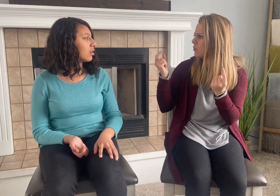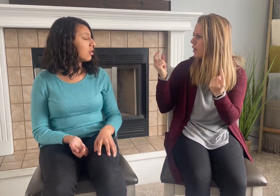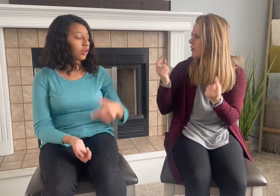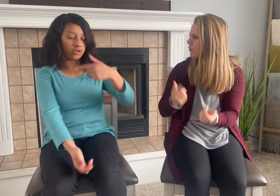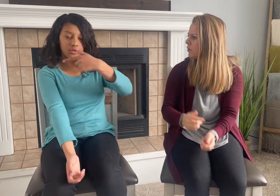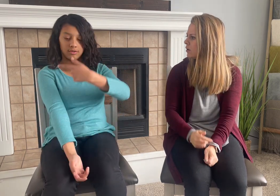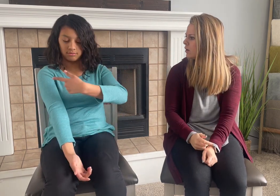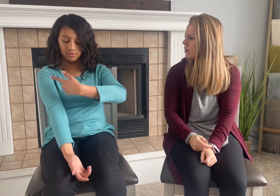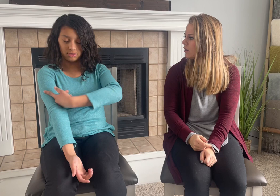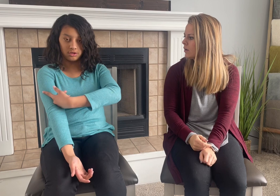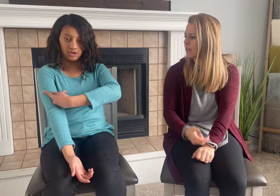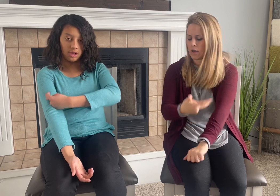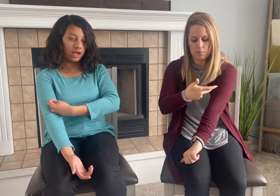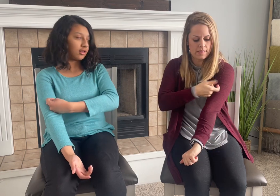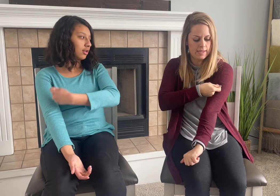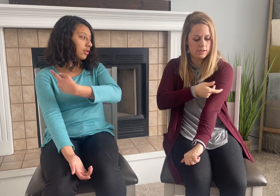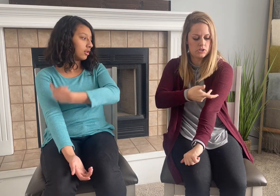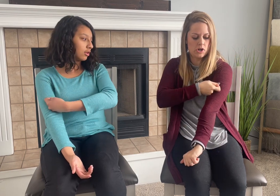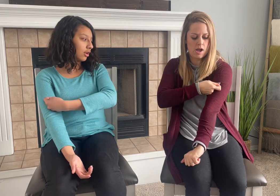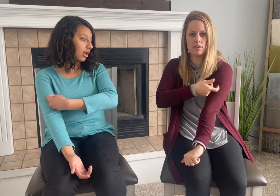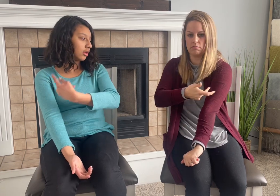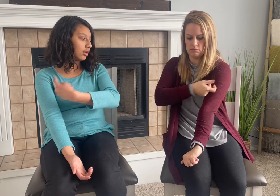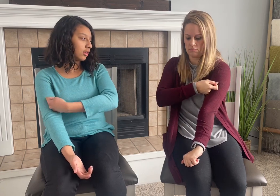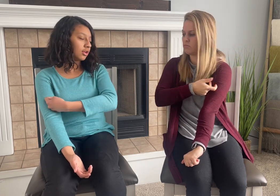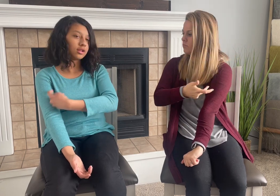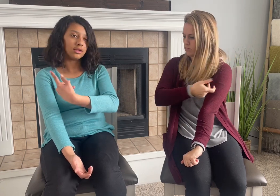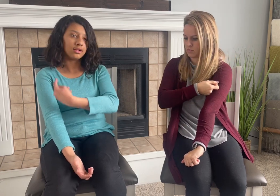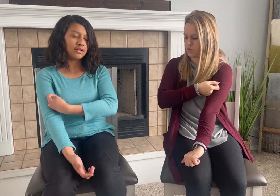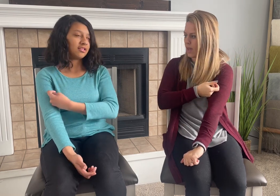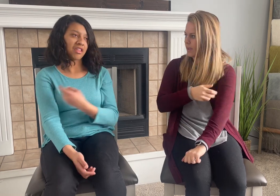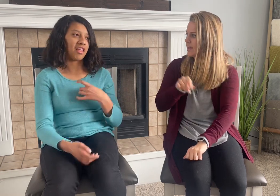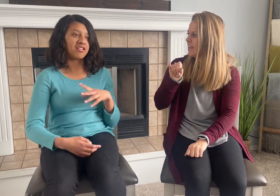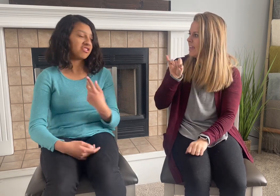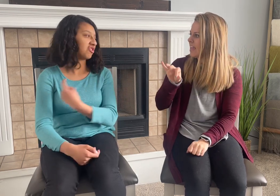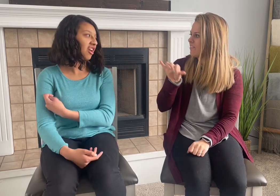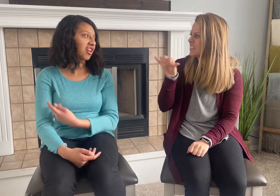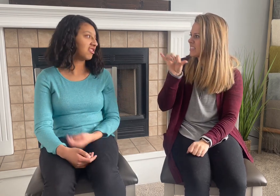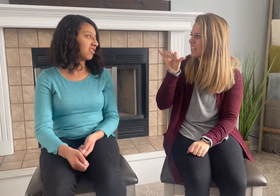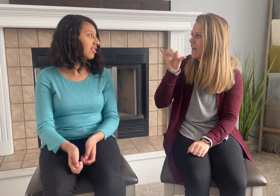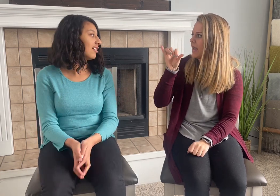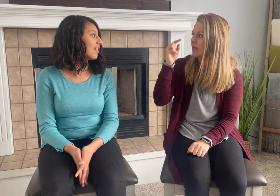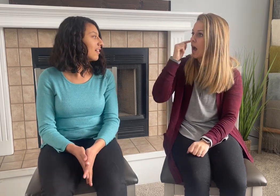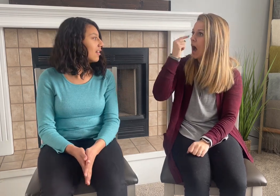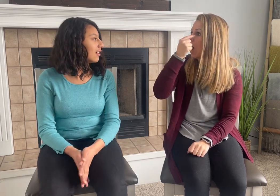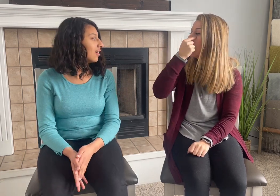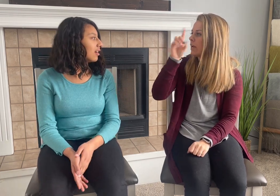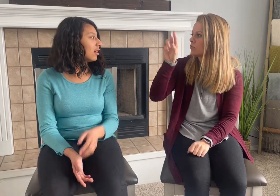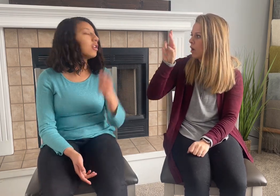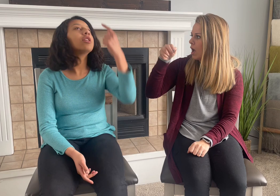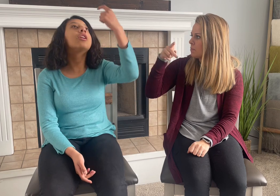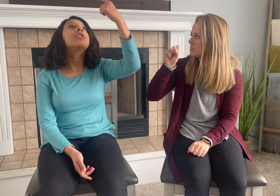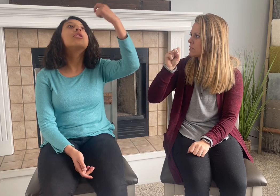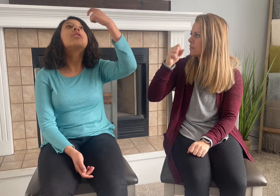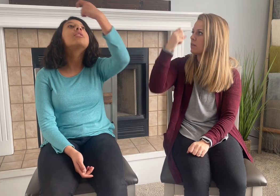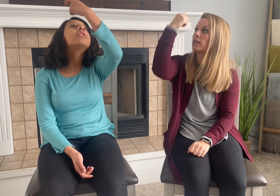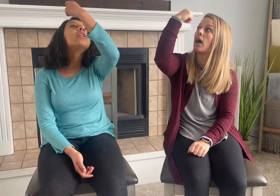what do I do? Yeah, it would be like a shot. Okay. If it's like eye drops, yeah,